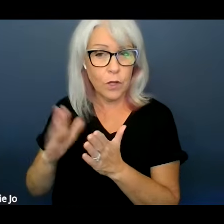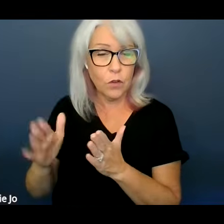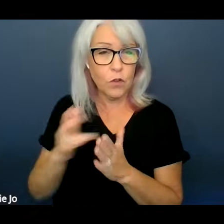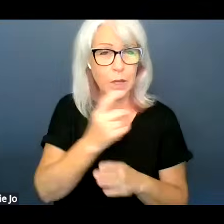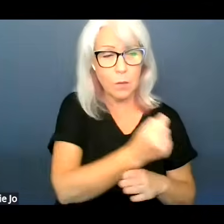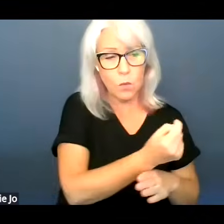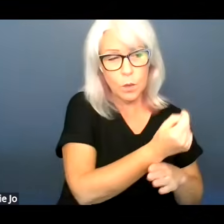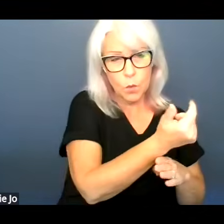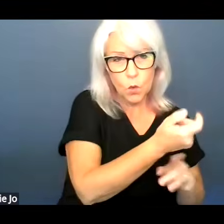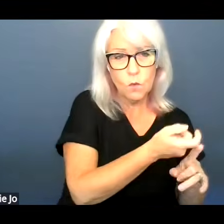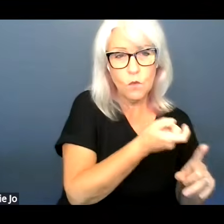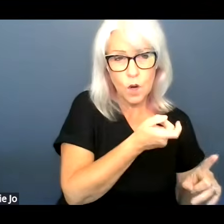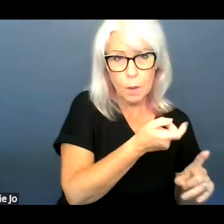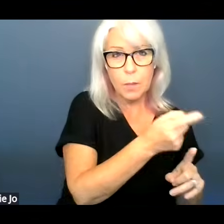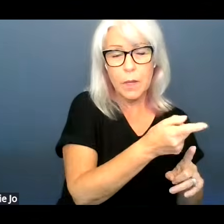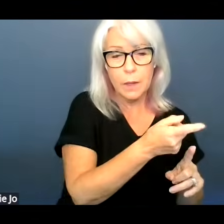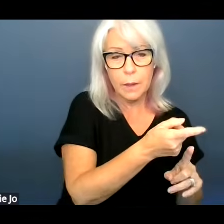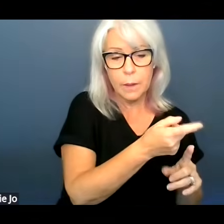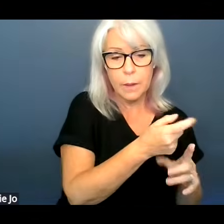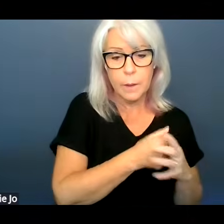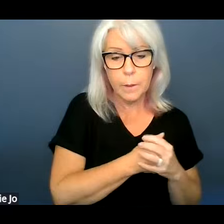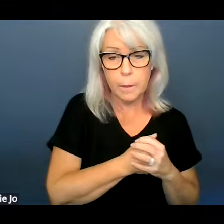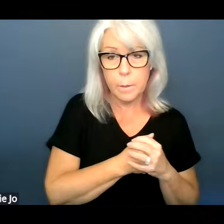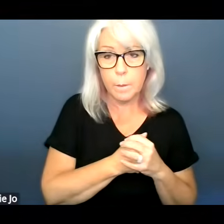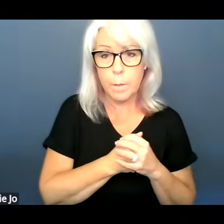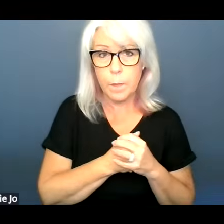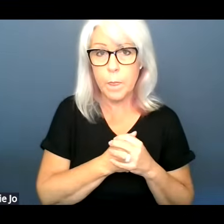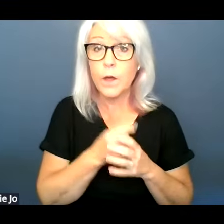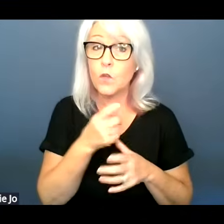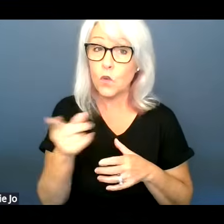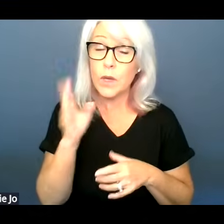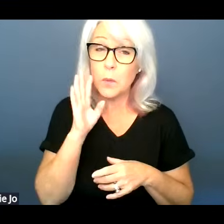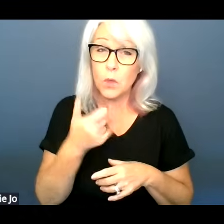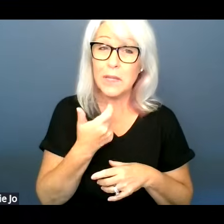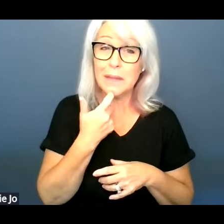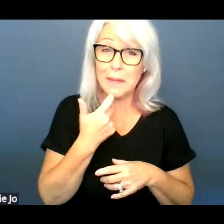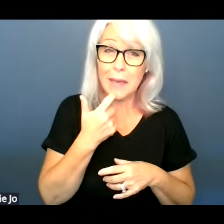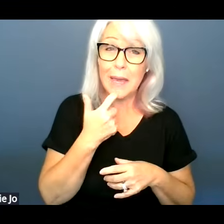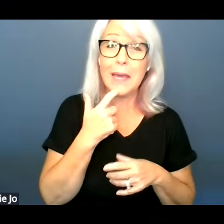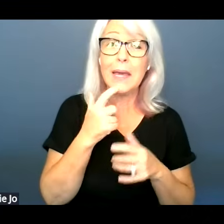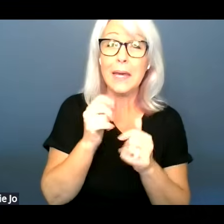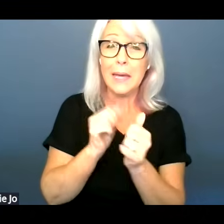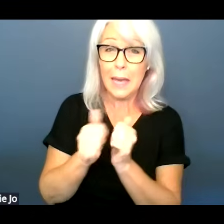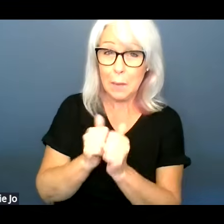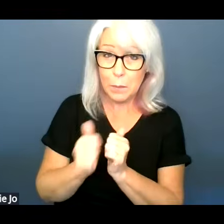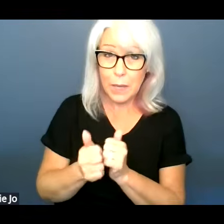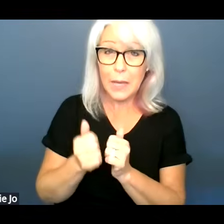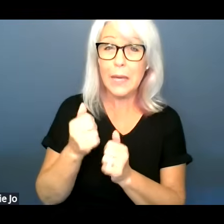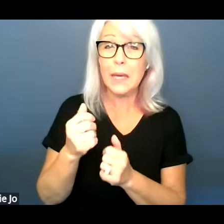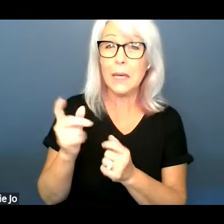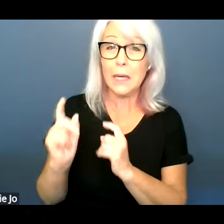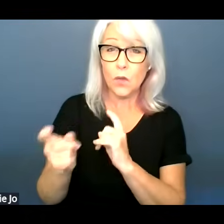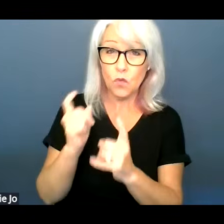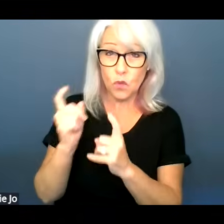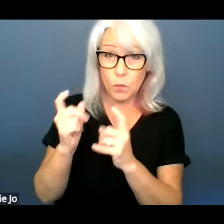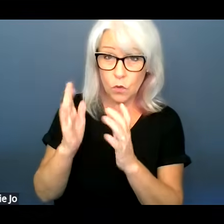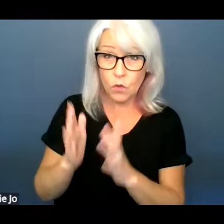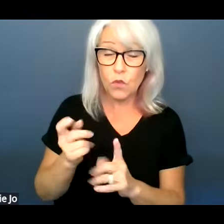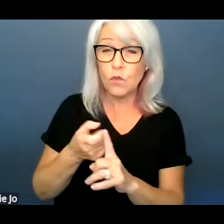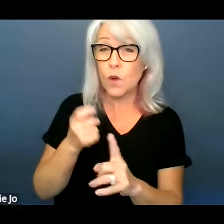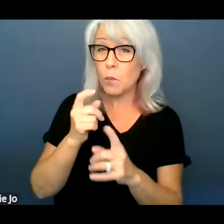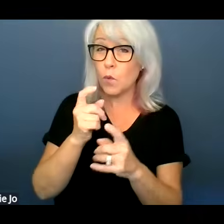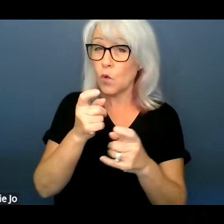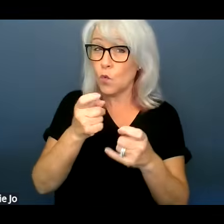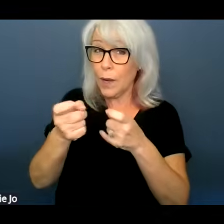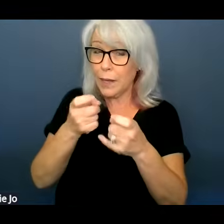utilities. Yours would read campaign contributions from regulated utilities and certain government contractors. Yeah, I think that's what I